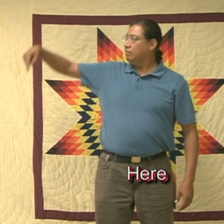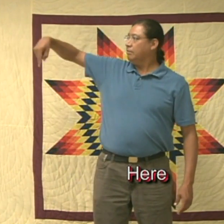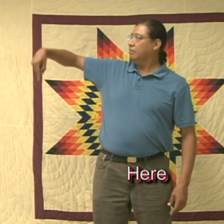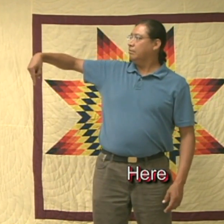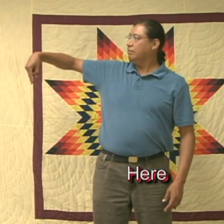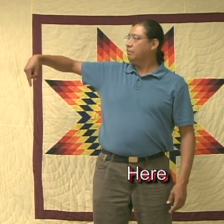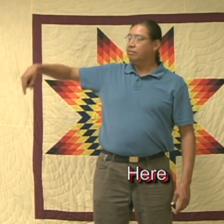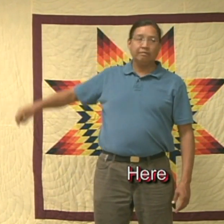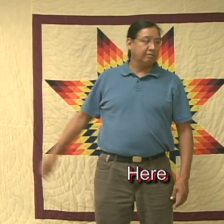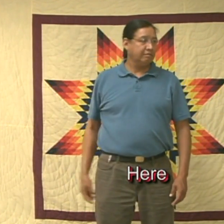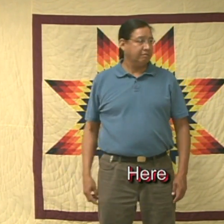Dead.